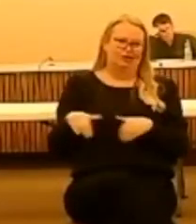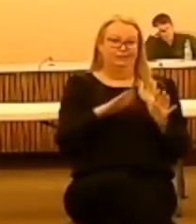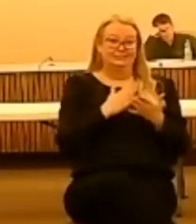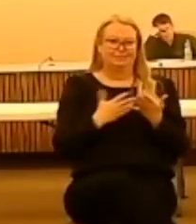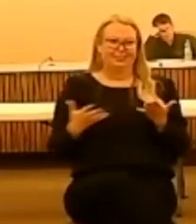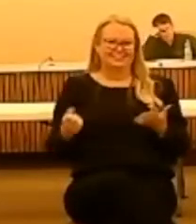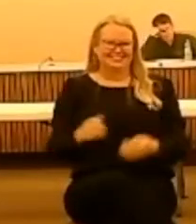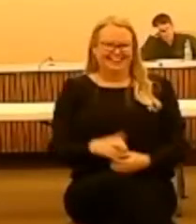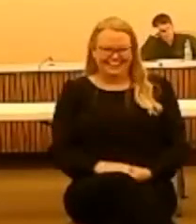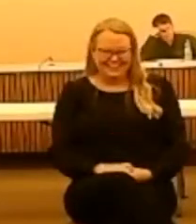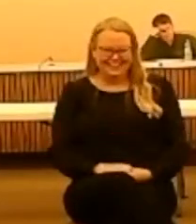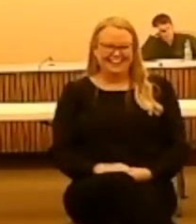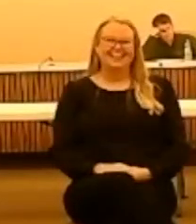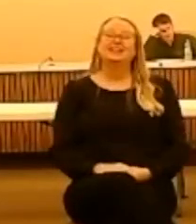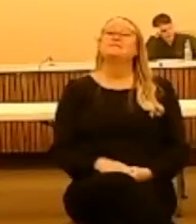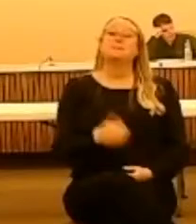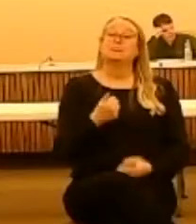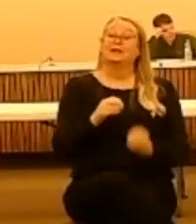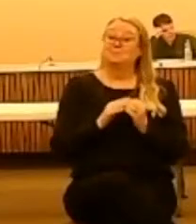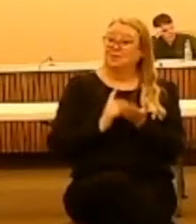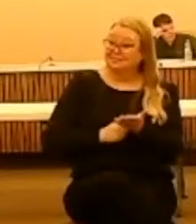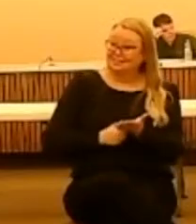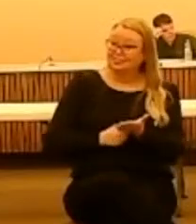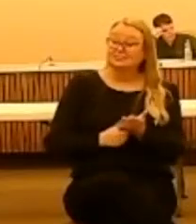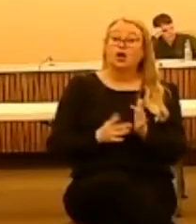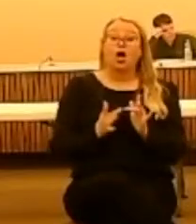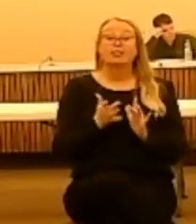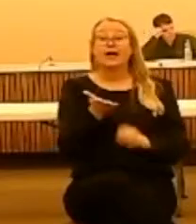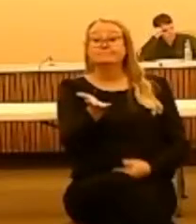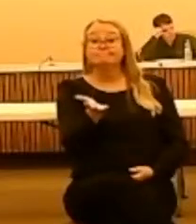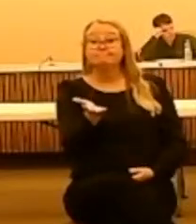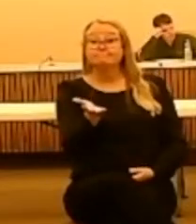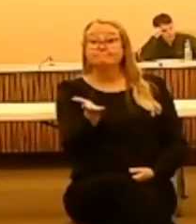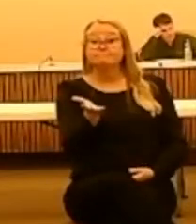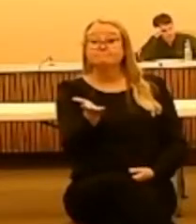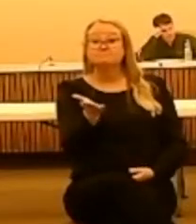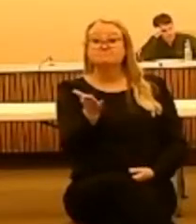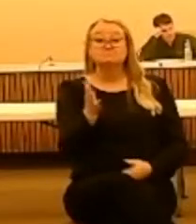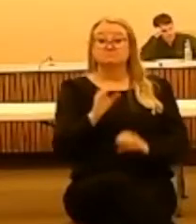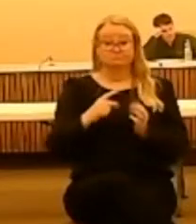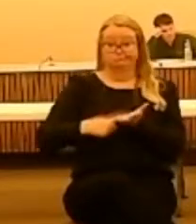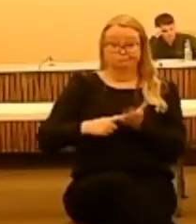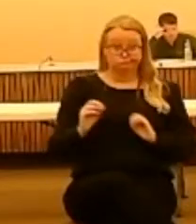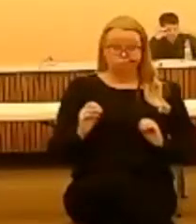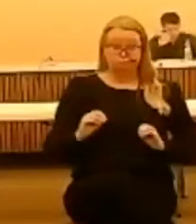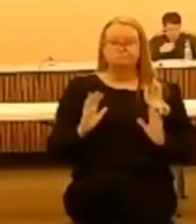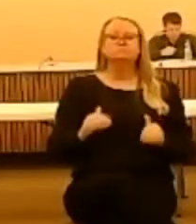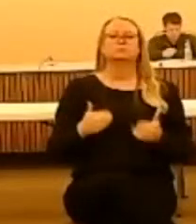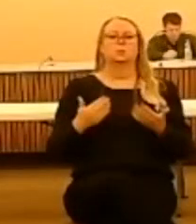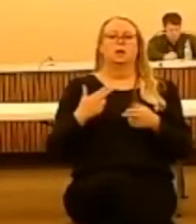Any other discussion? Anything online? Hearing none, please call the roll.